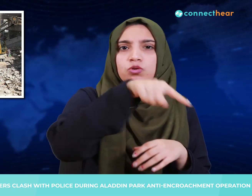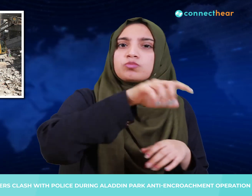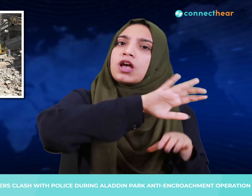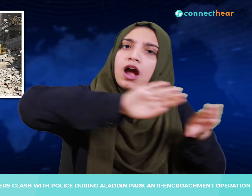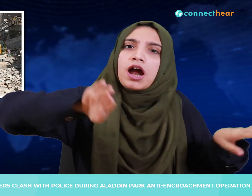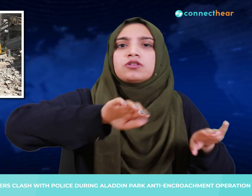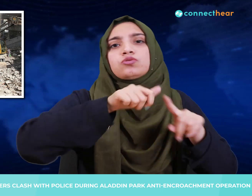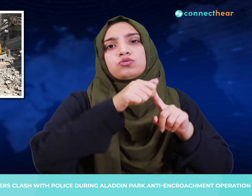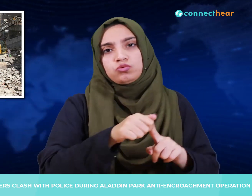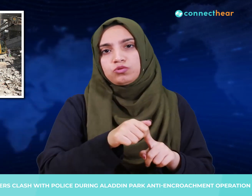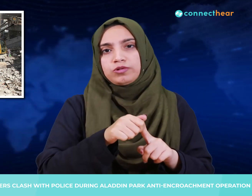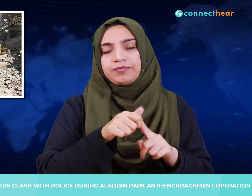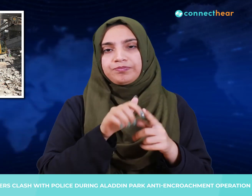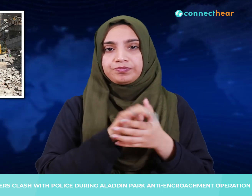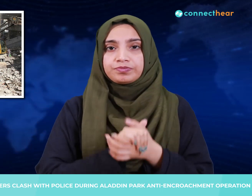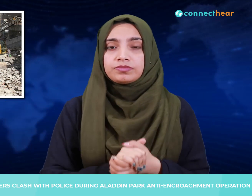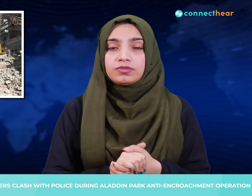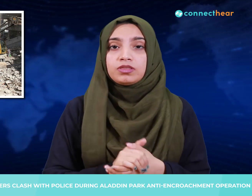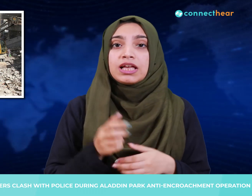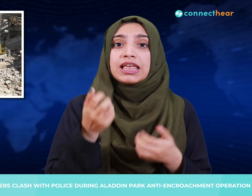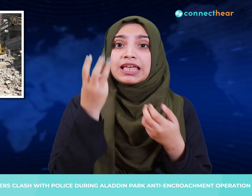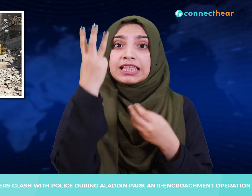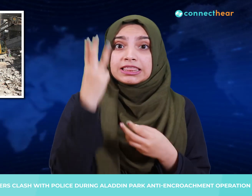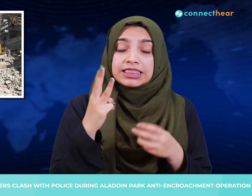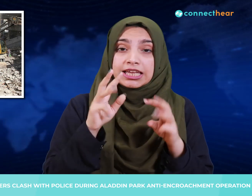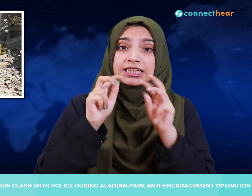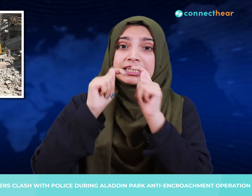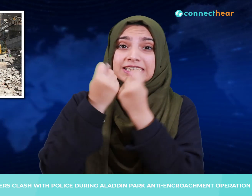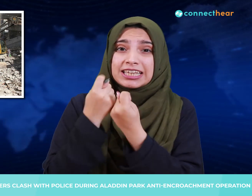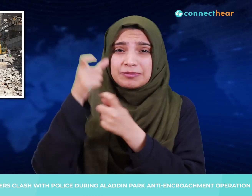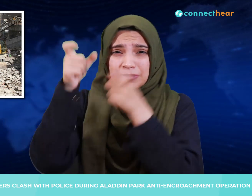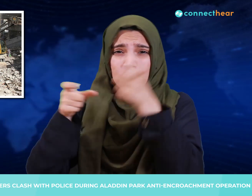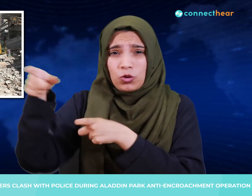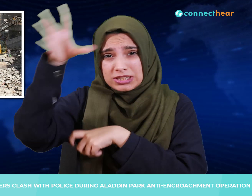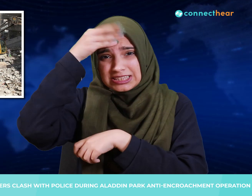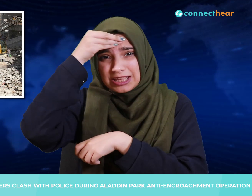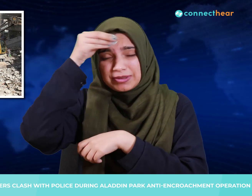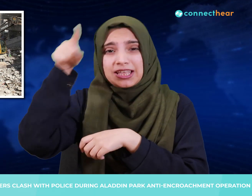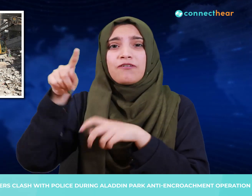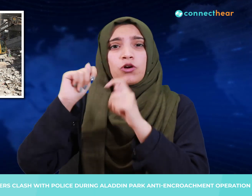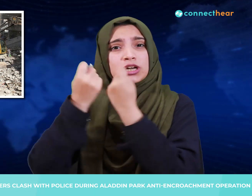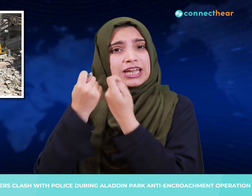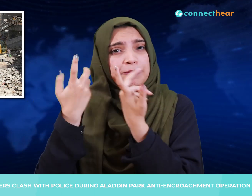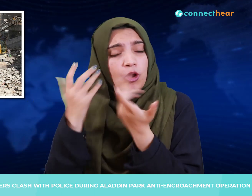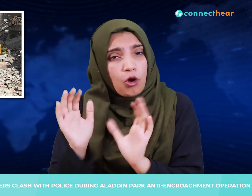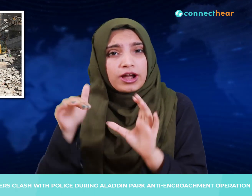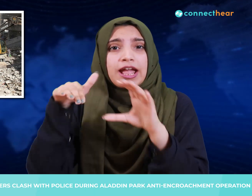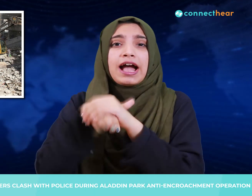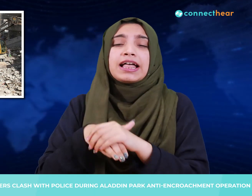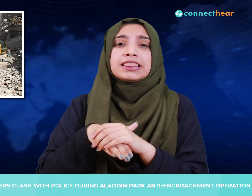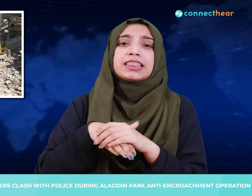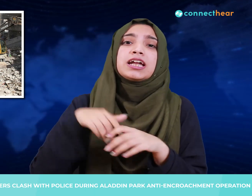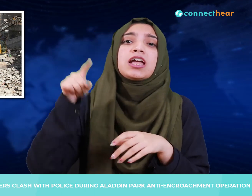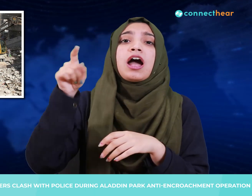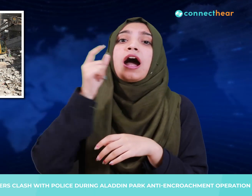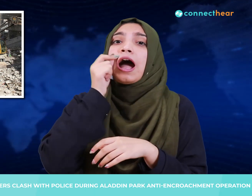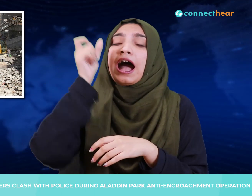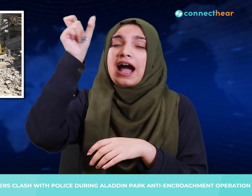A three-member bench of the Apex Court, led by the Chief Justice of Pakistan, Gulshan-e-Ahmad, heard